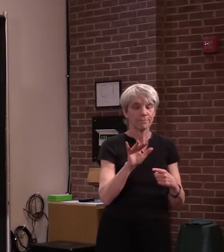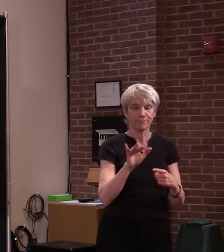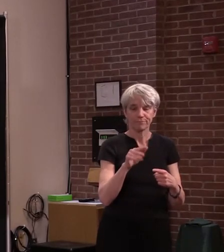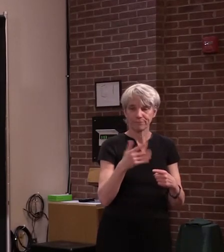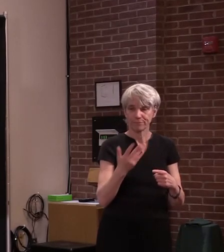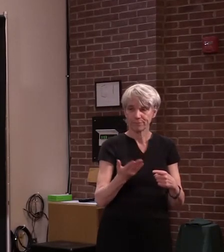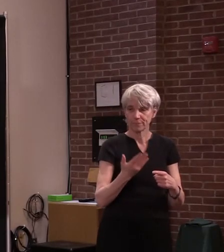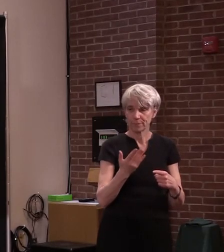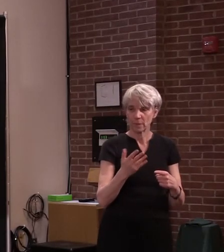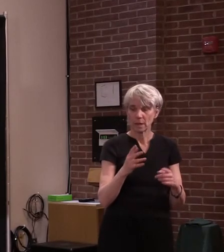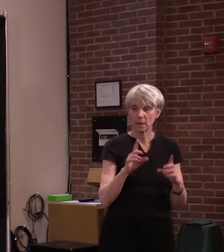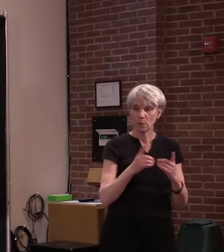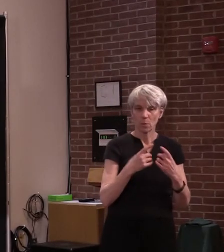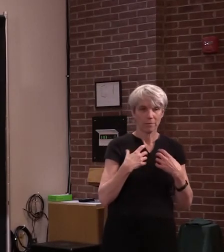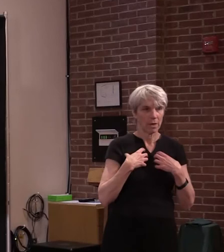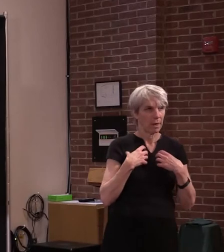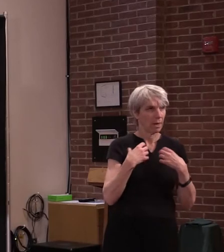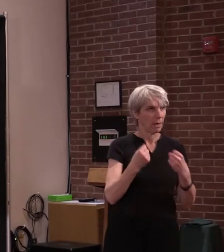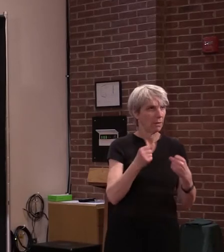the released data through the Department of Health.